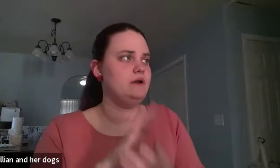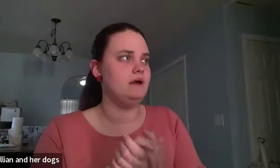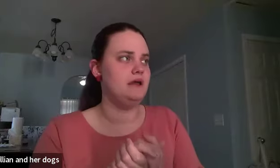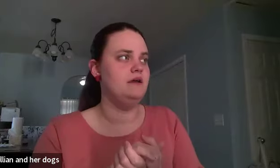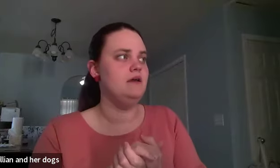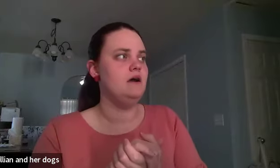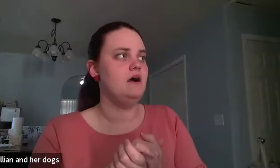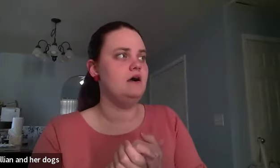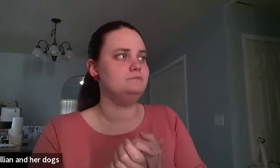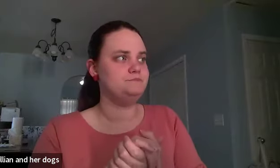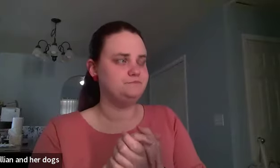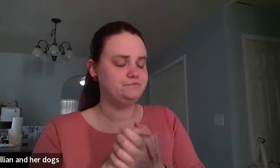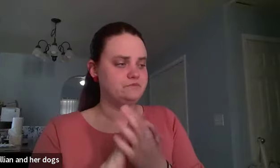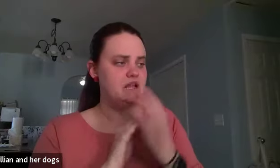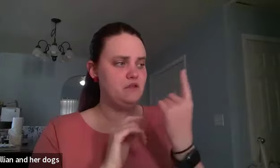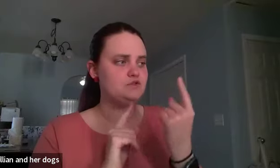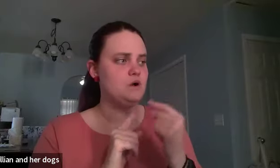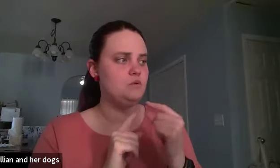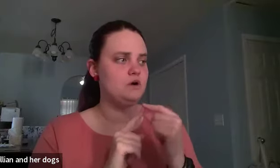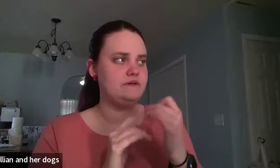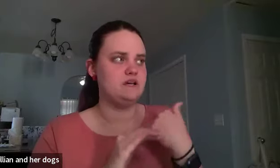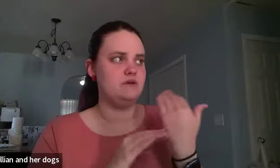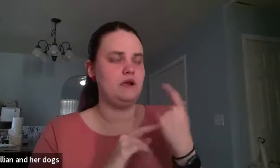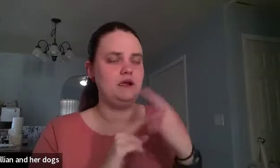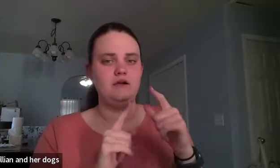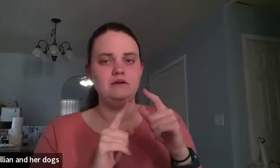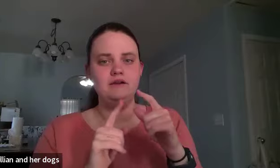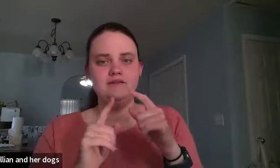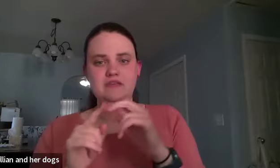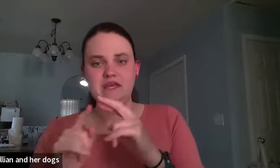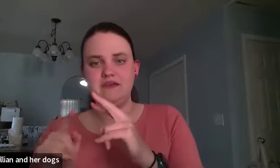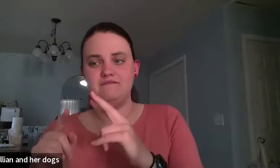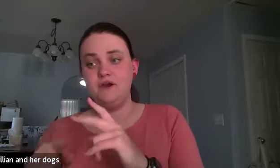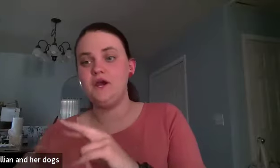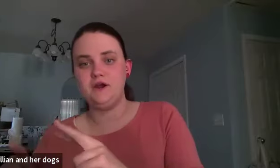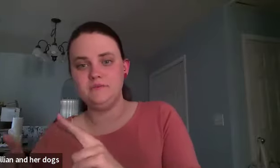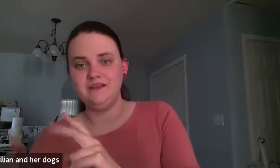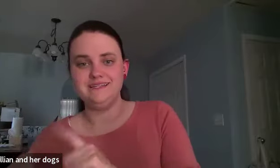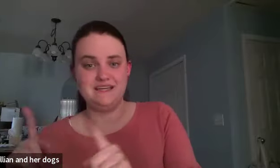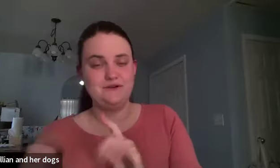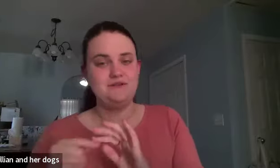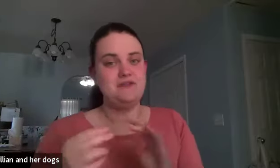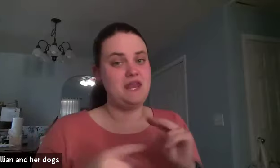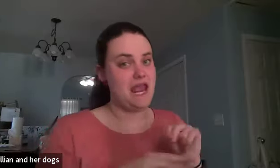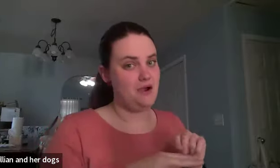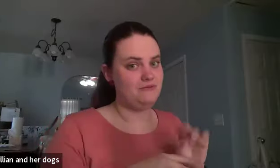went away. There's one word we've done where the verb is different than the noun.